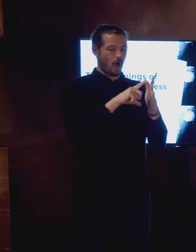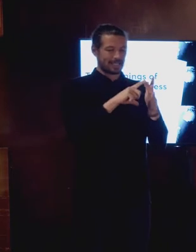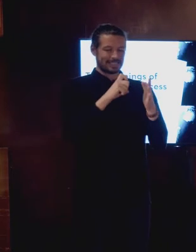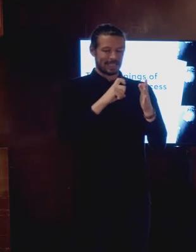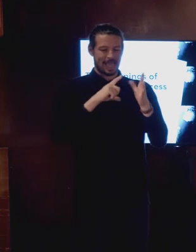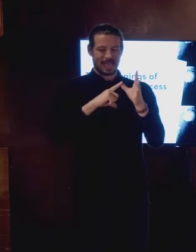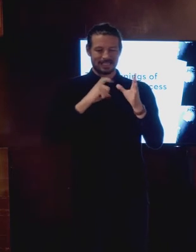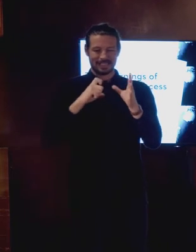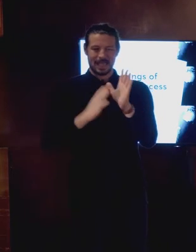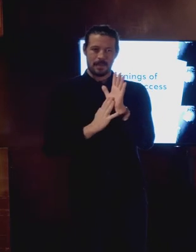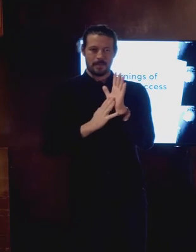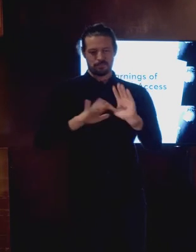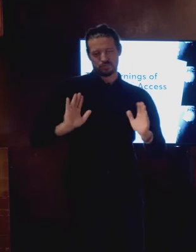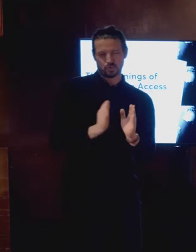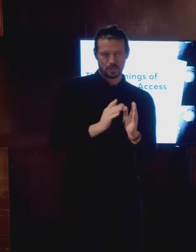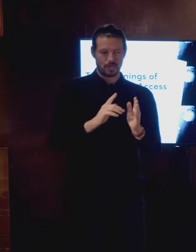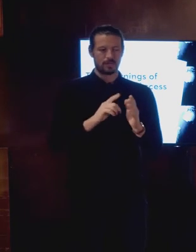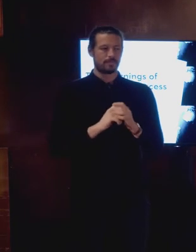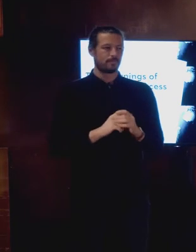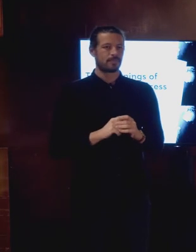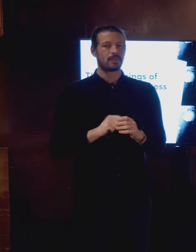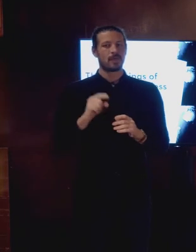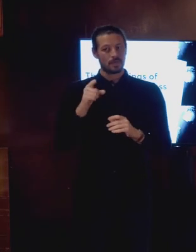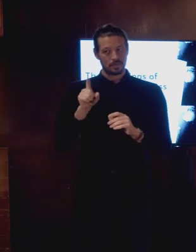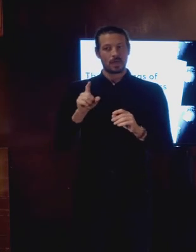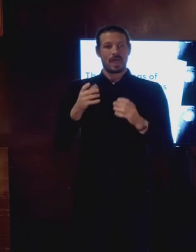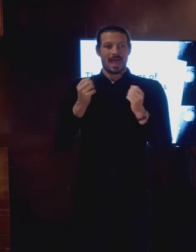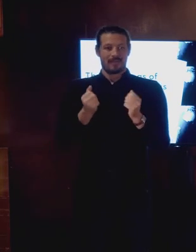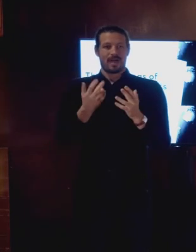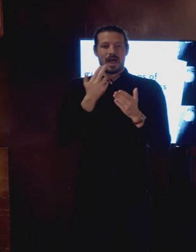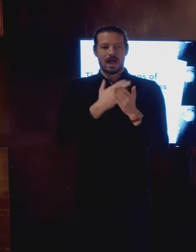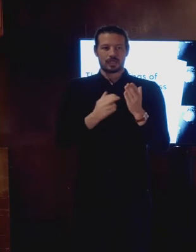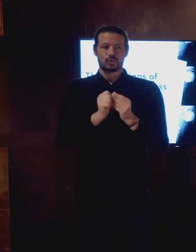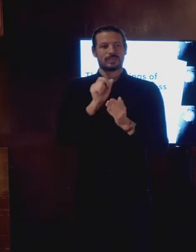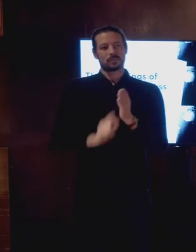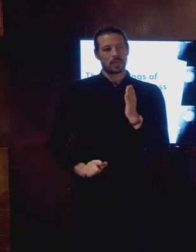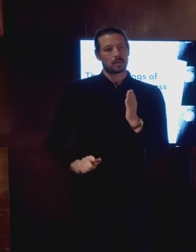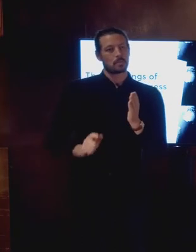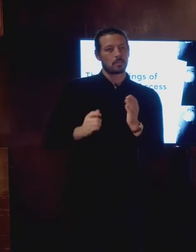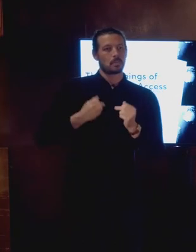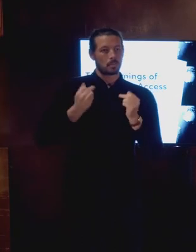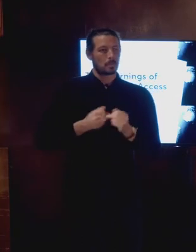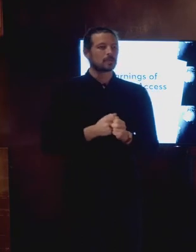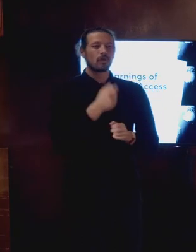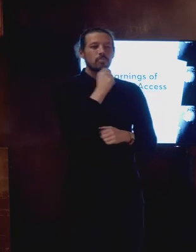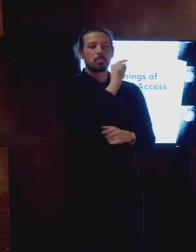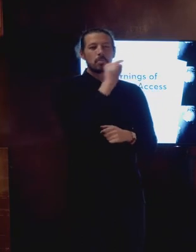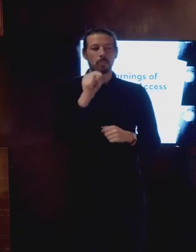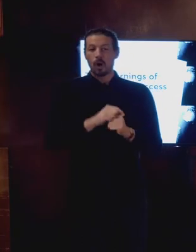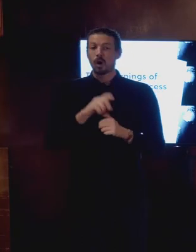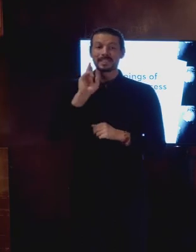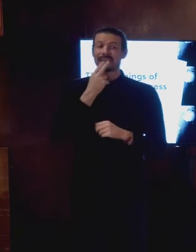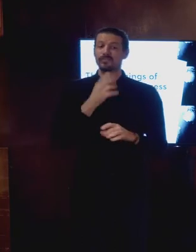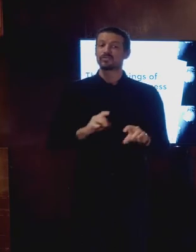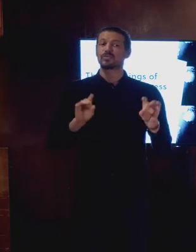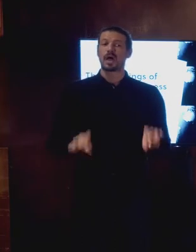their abbreviation, and they have artists with a disability. So there's a few different, or Deaf